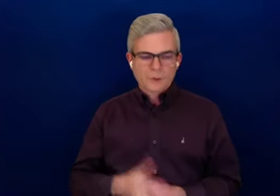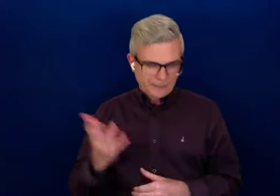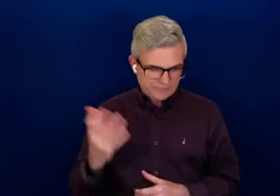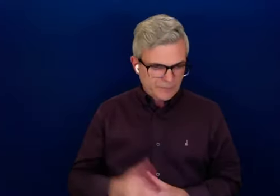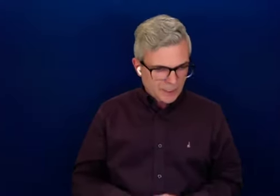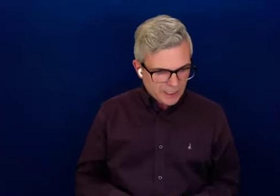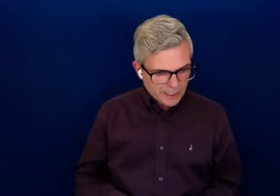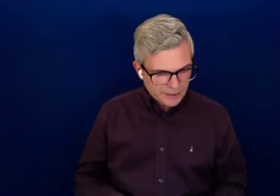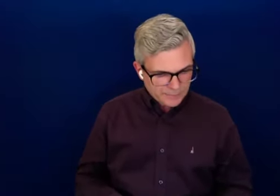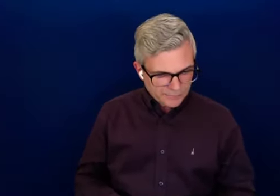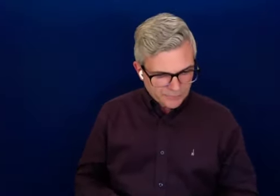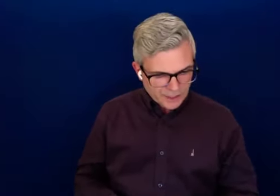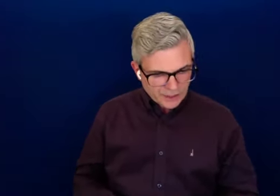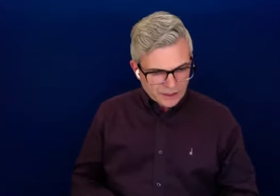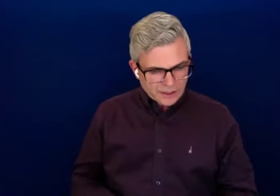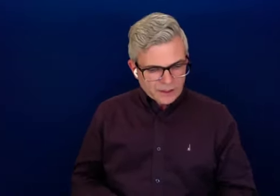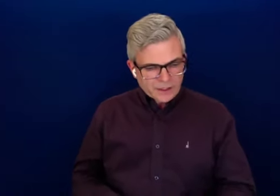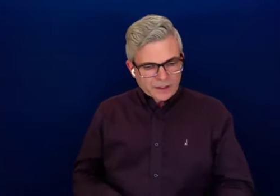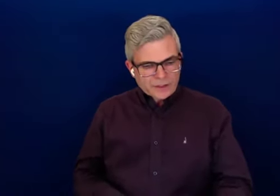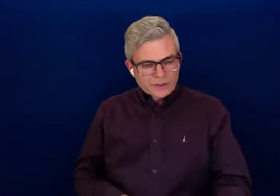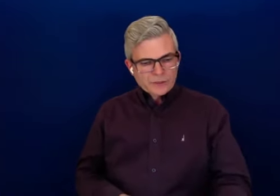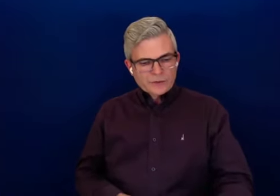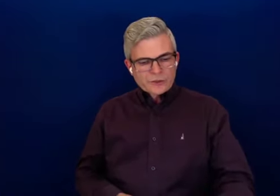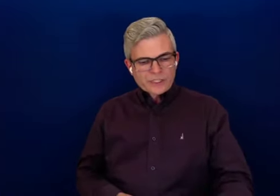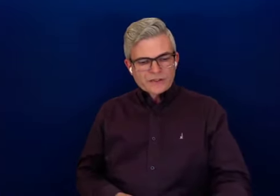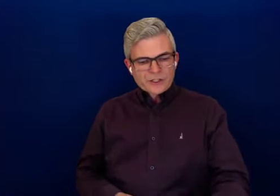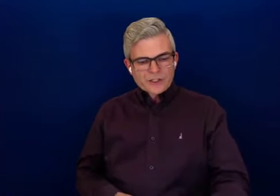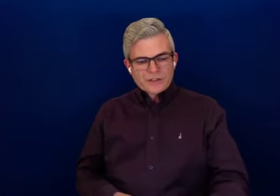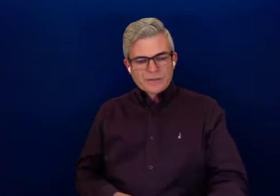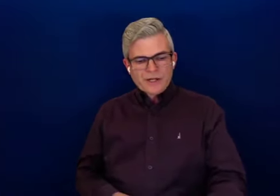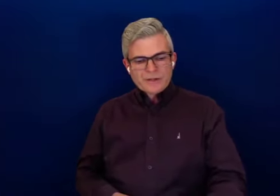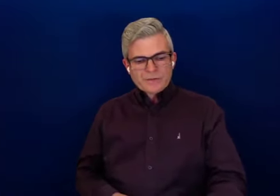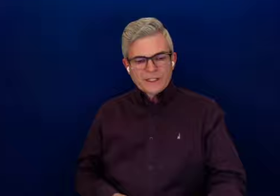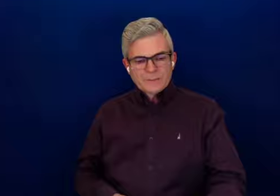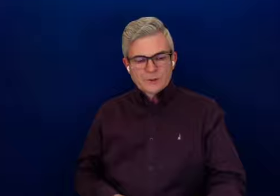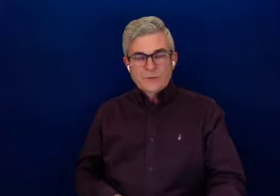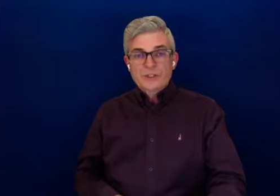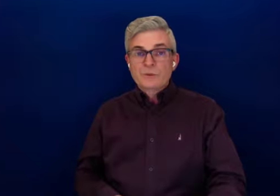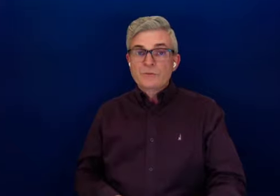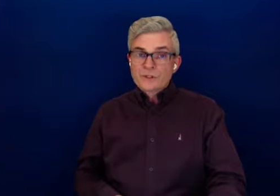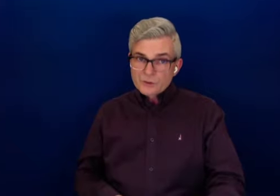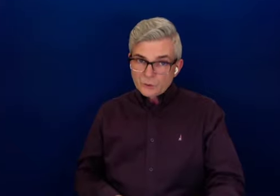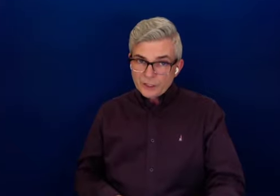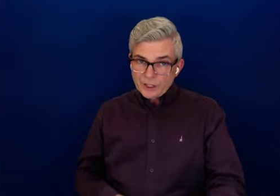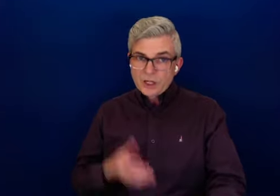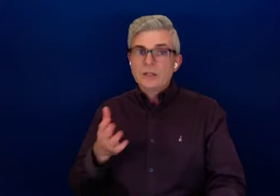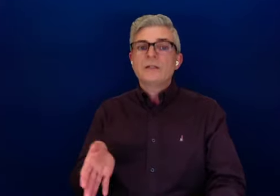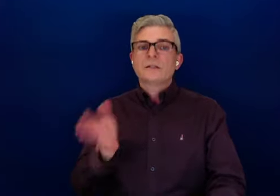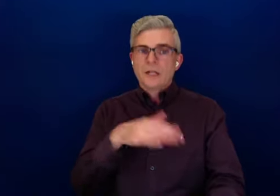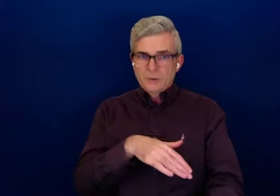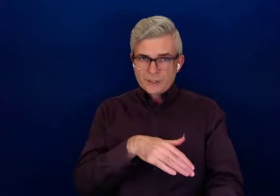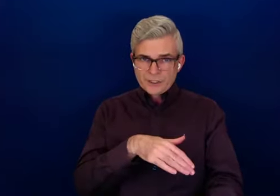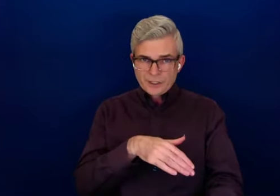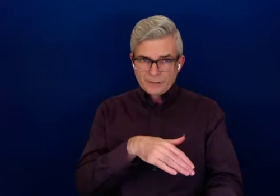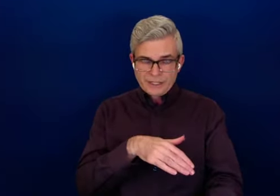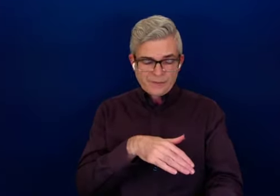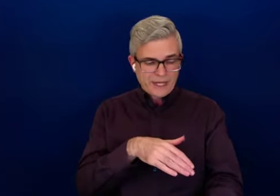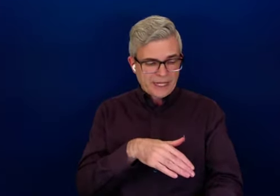Okay. Um, use transitions and modified verbs to move the story along. I already talked about